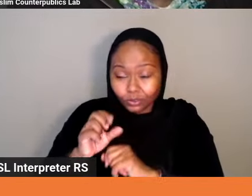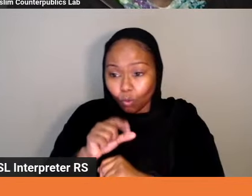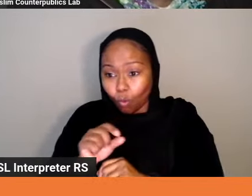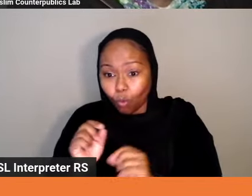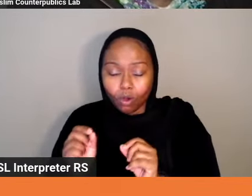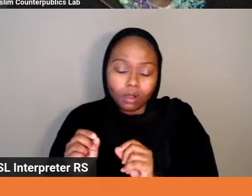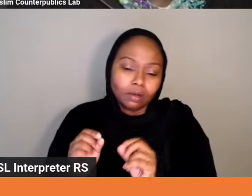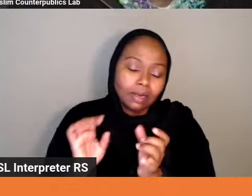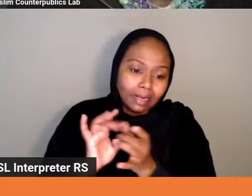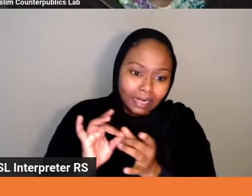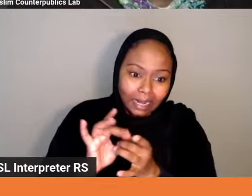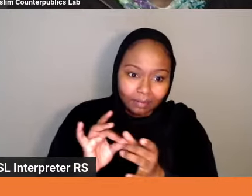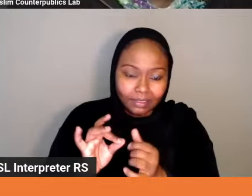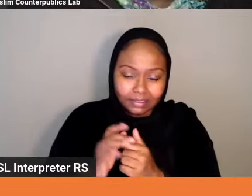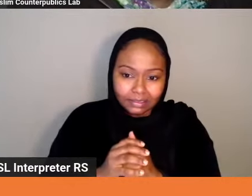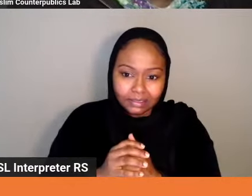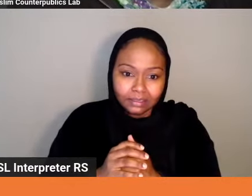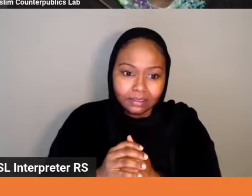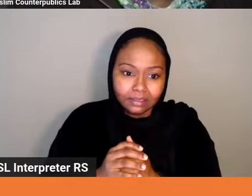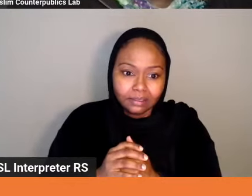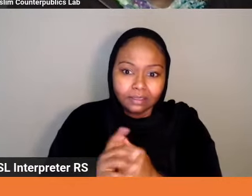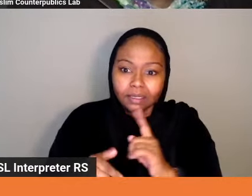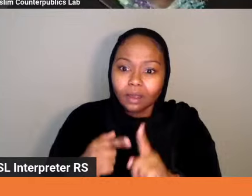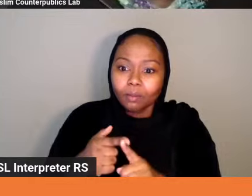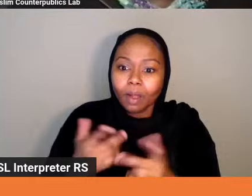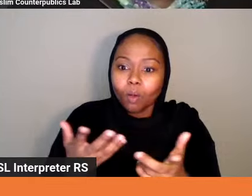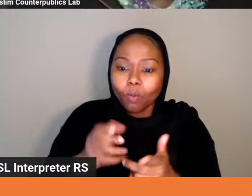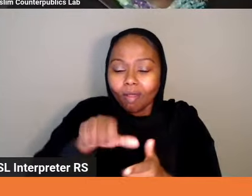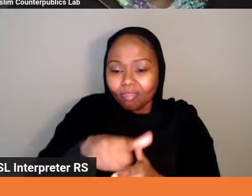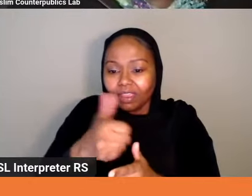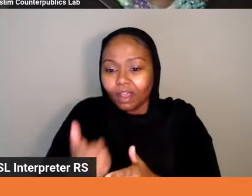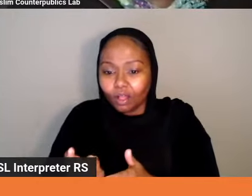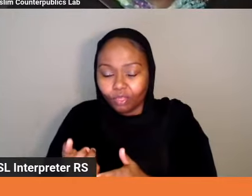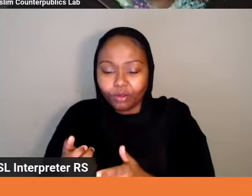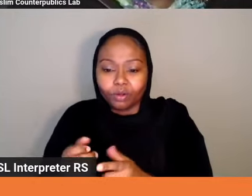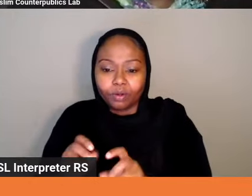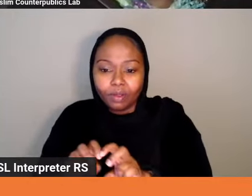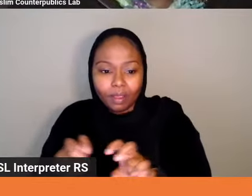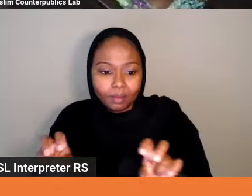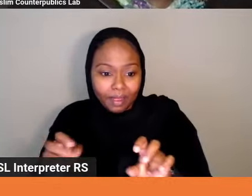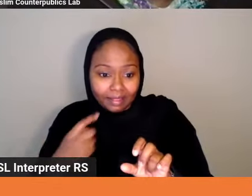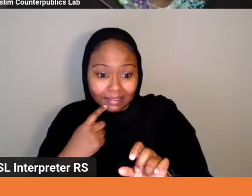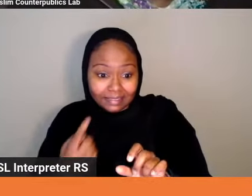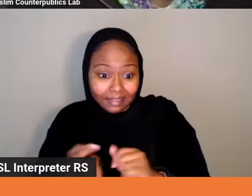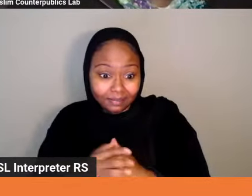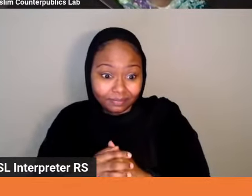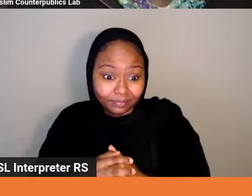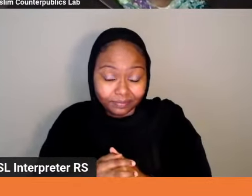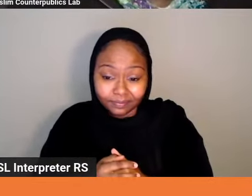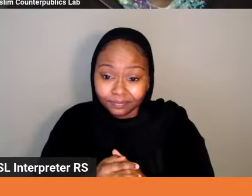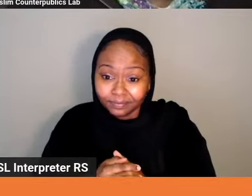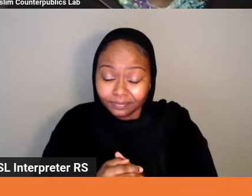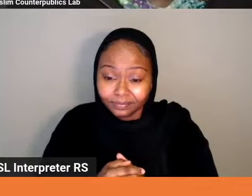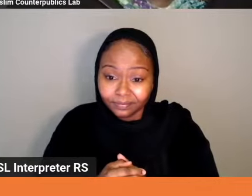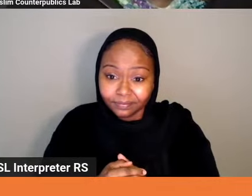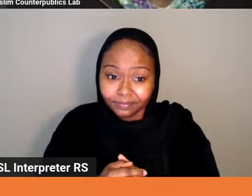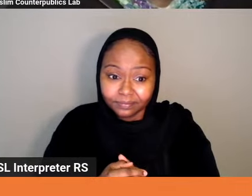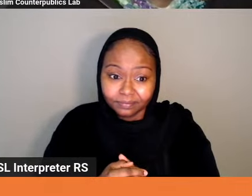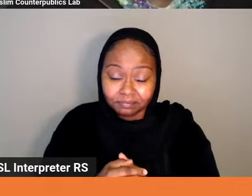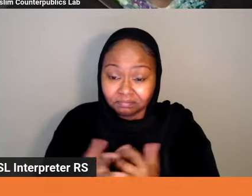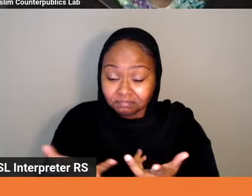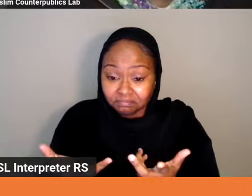on what the other panelists have said. So if you have any reactions or reflections to each